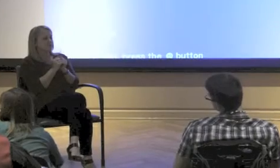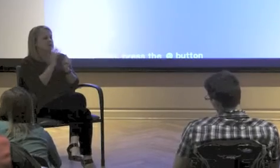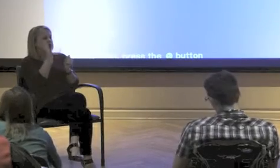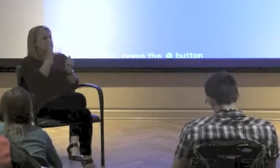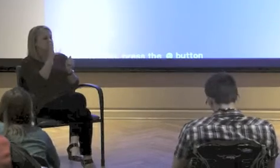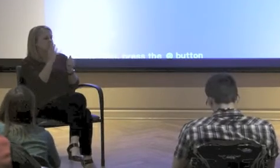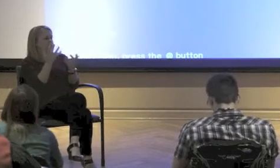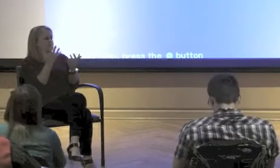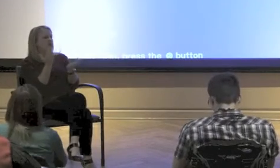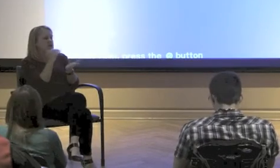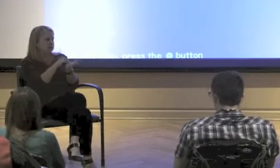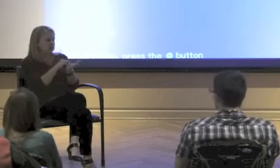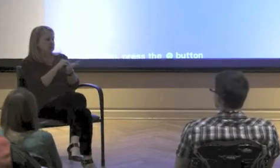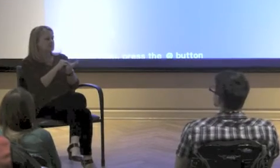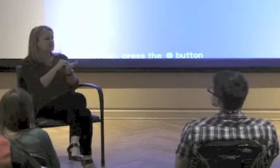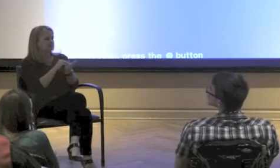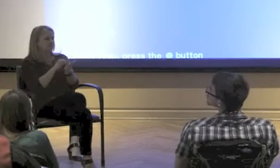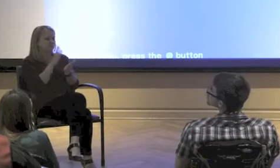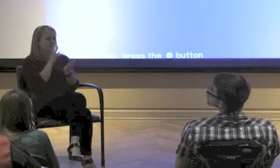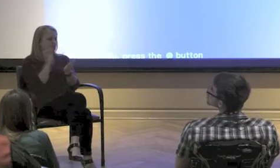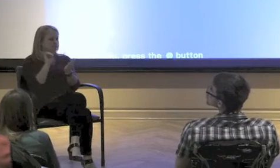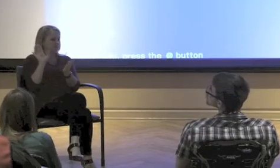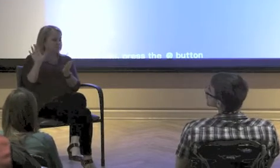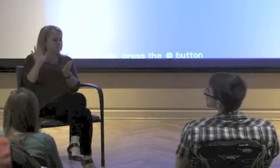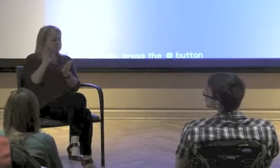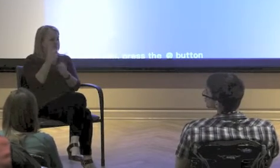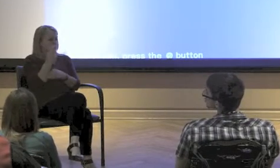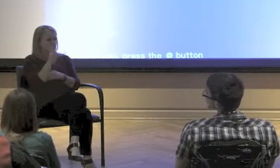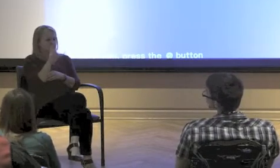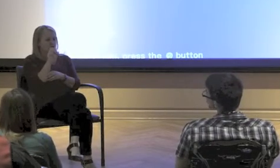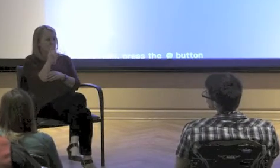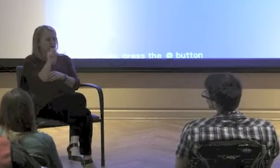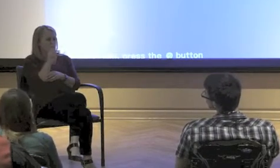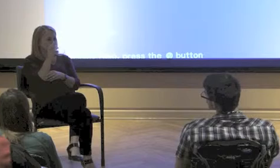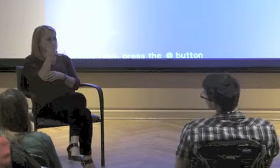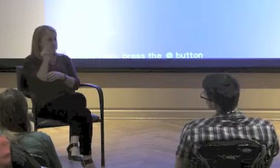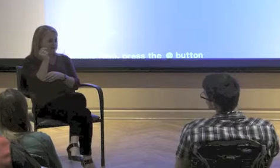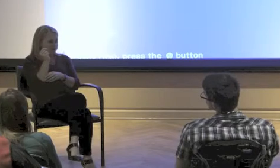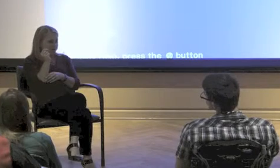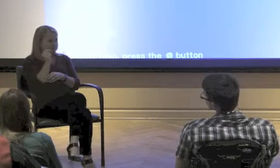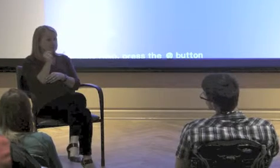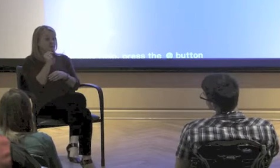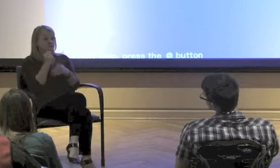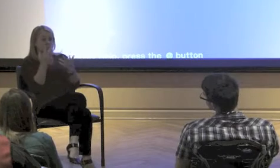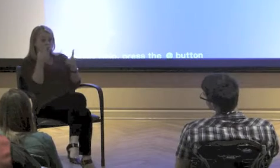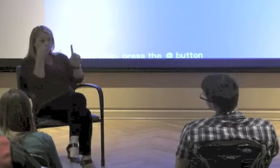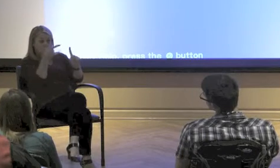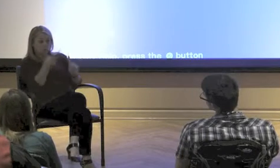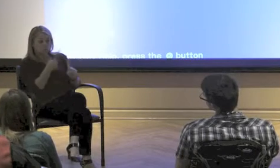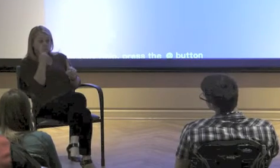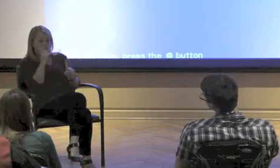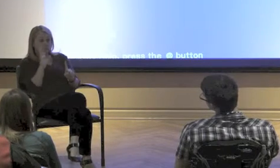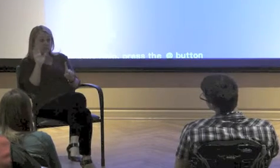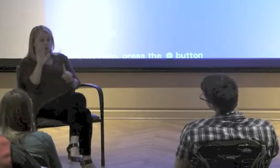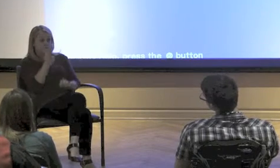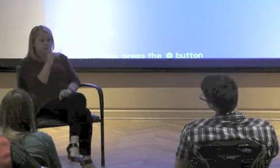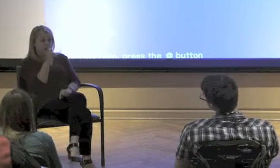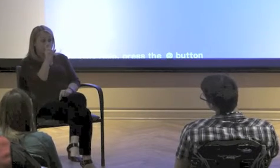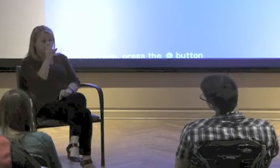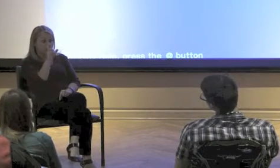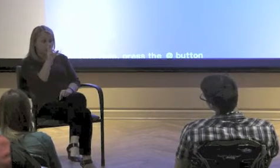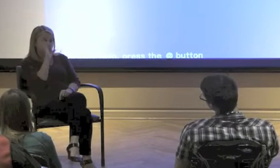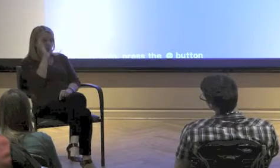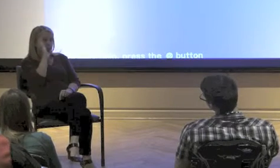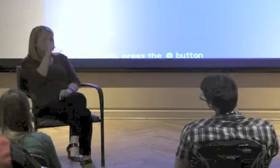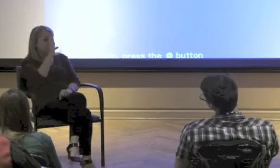kind of review some of what Dr. Cartwright talked about. The goals of management for these patients with regards to their bladder